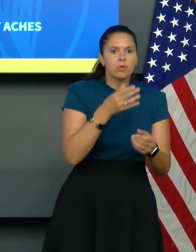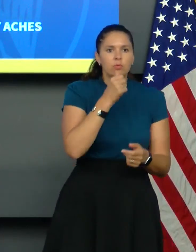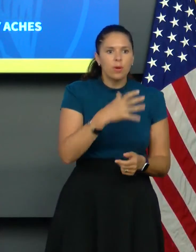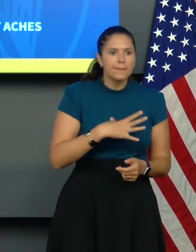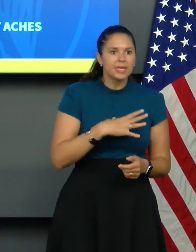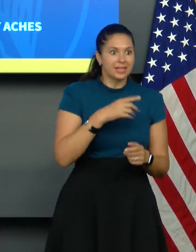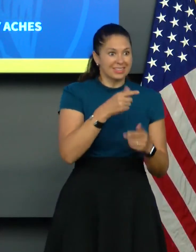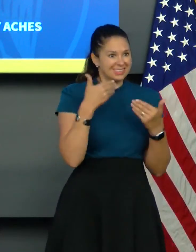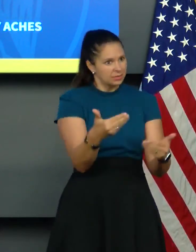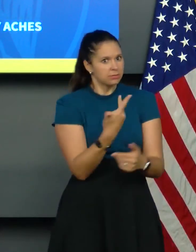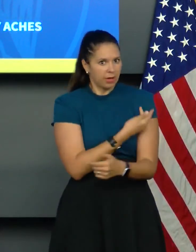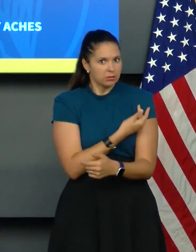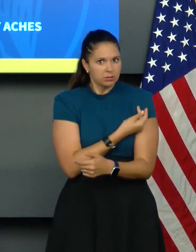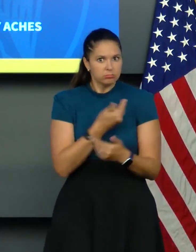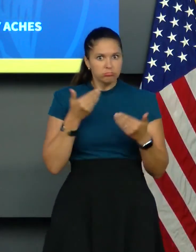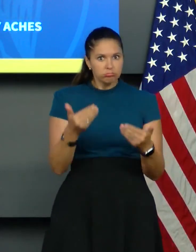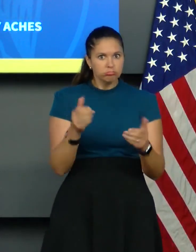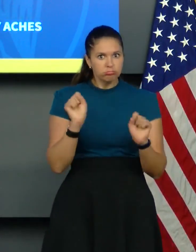to get the vaccine.